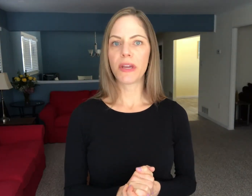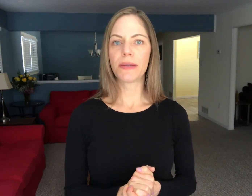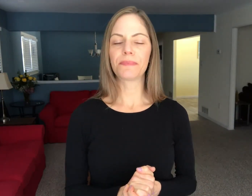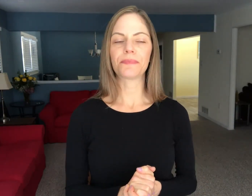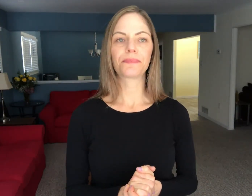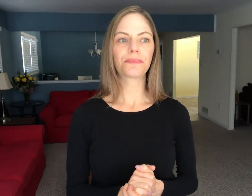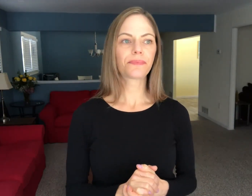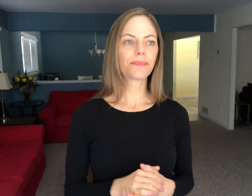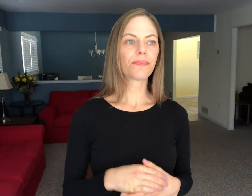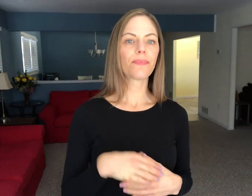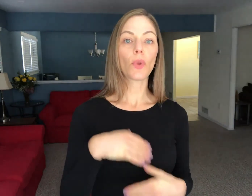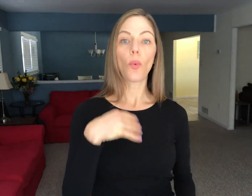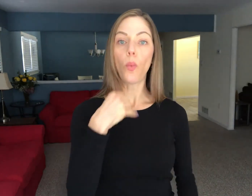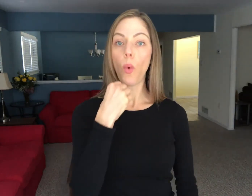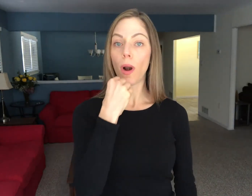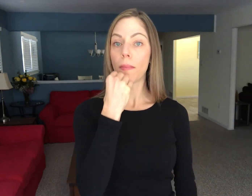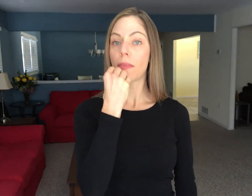humid, warm,